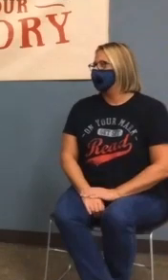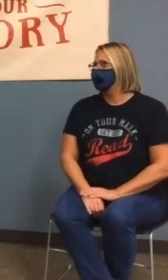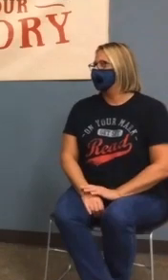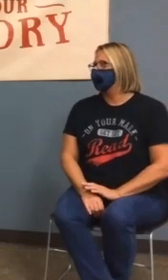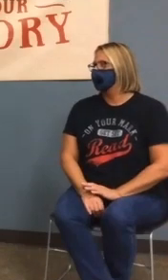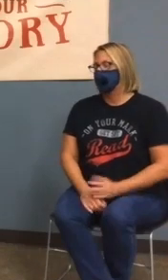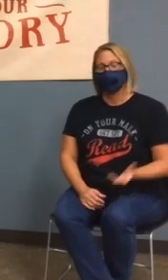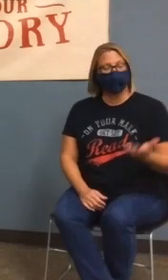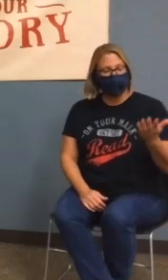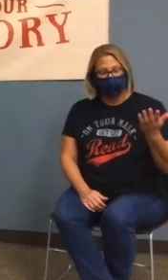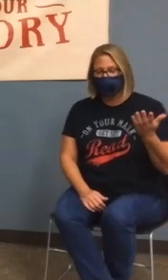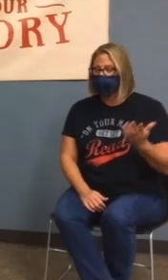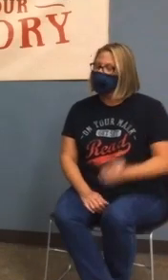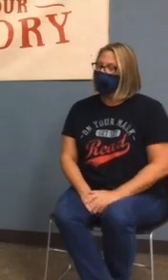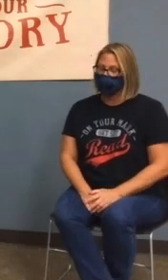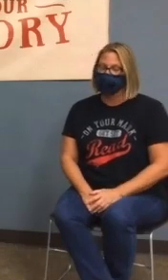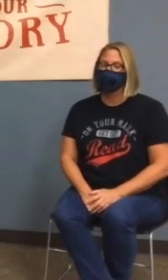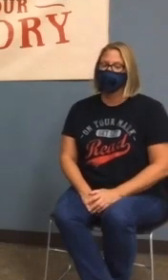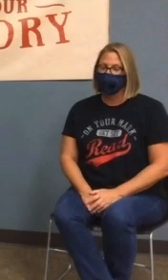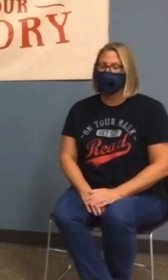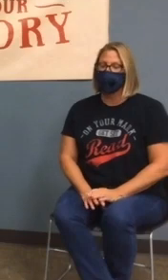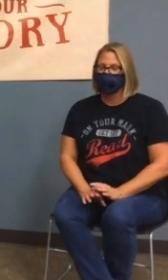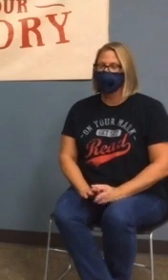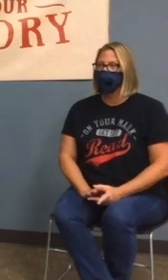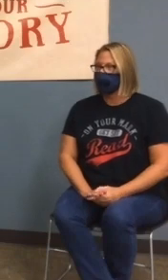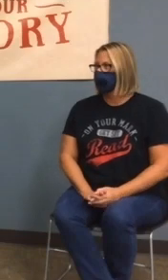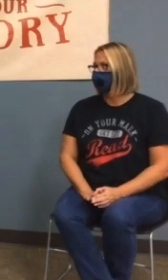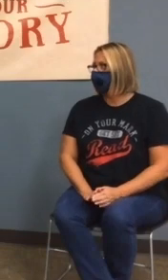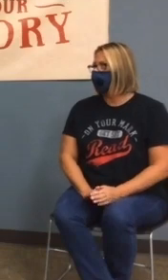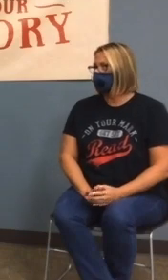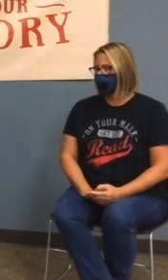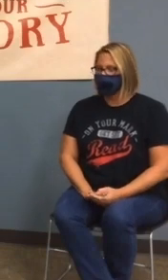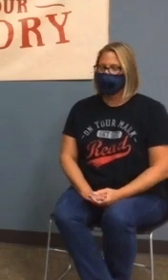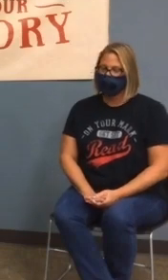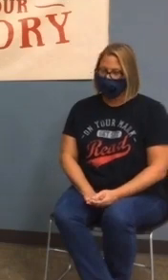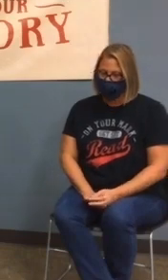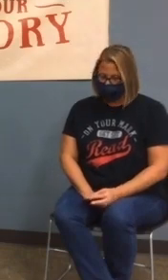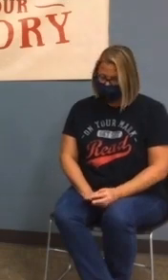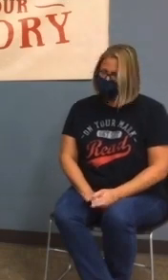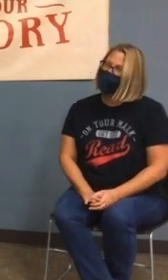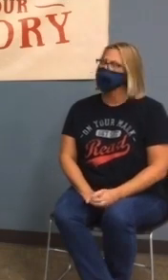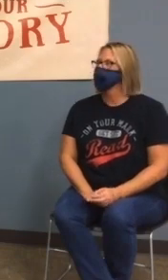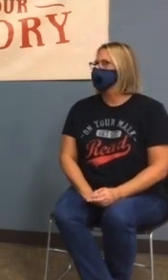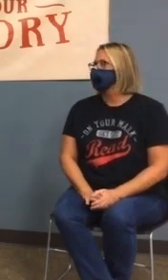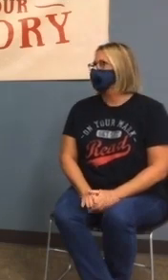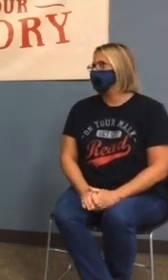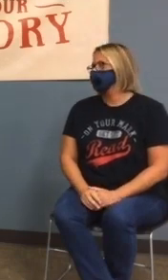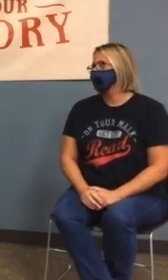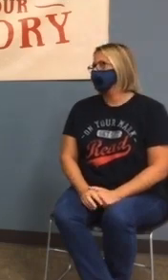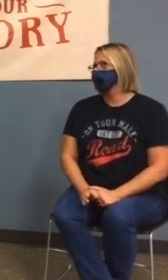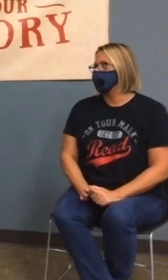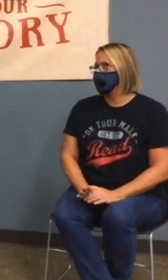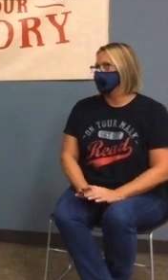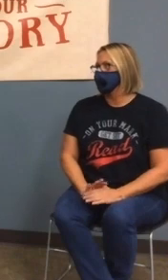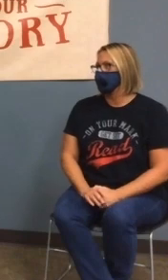sheets. Growing up that did the bingo, turn that in, because there's a prize drawing for grown-ups too, for the bingo. The cutoff will be right